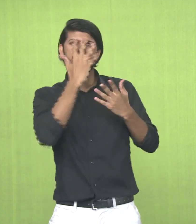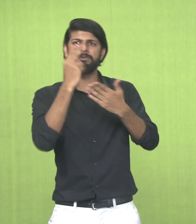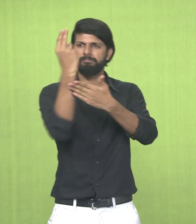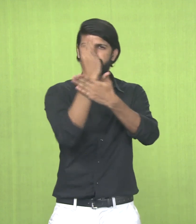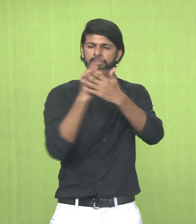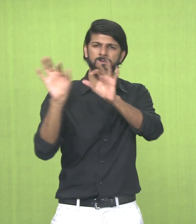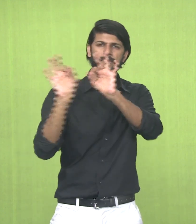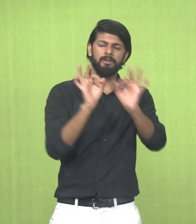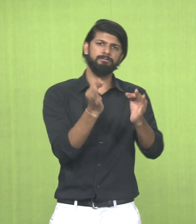the figure.